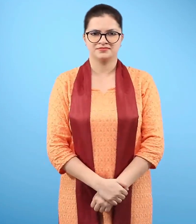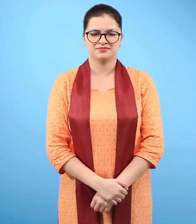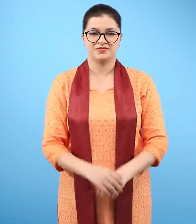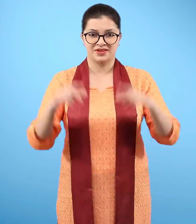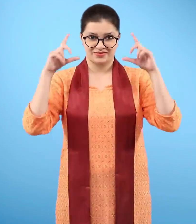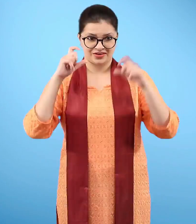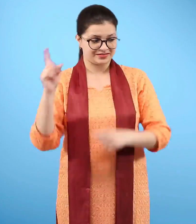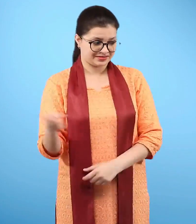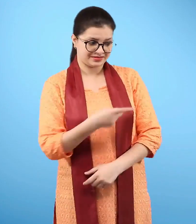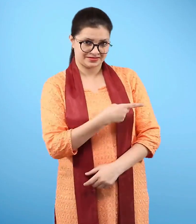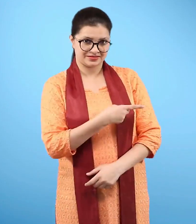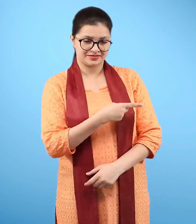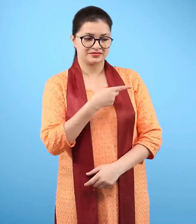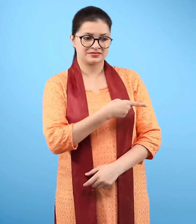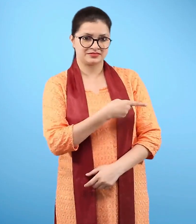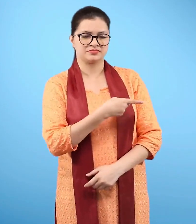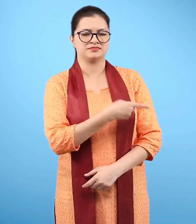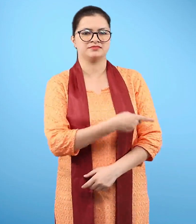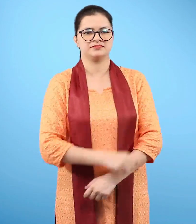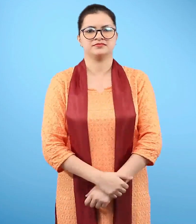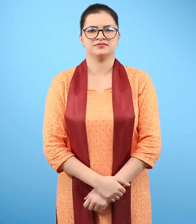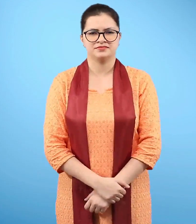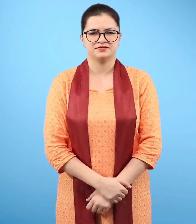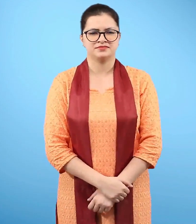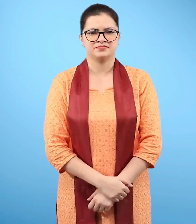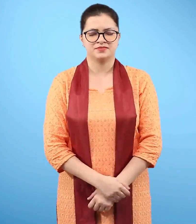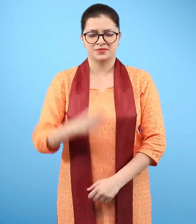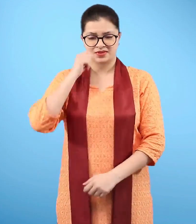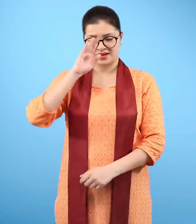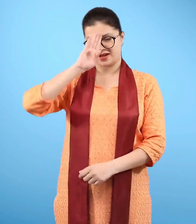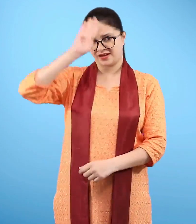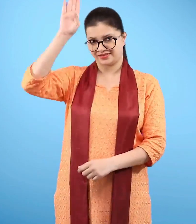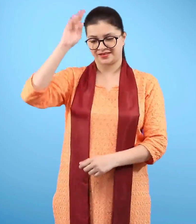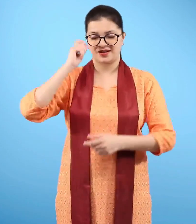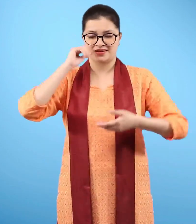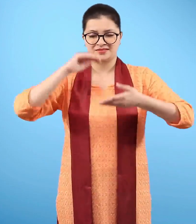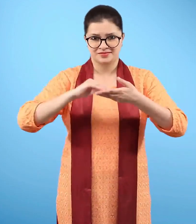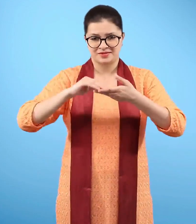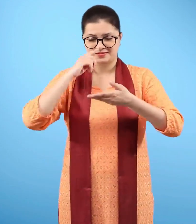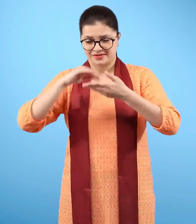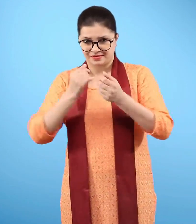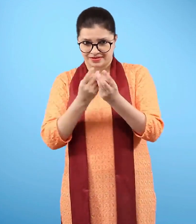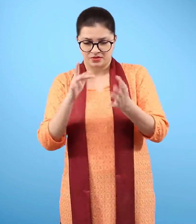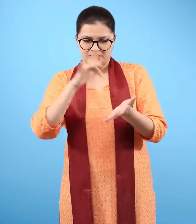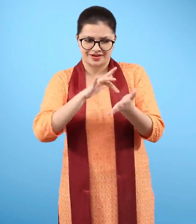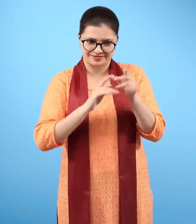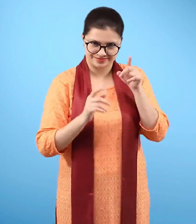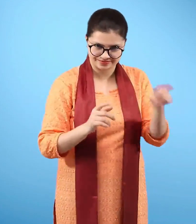On the left side of the page, we see a picture of Rang Mahal, Aram Gah and Diwan